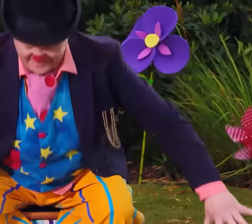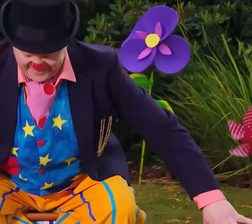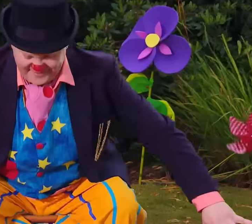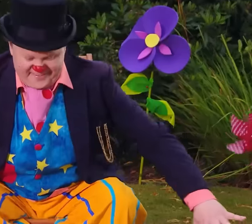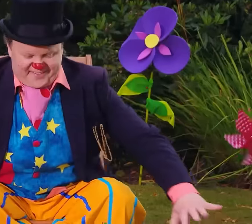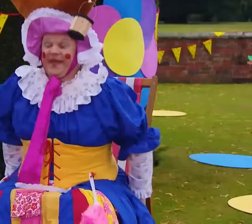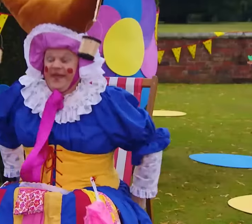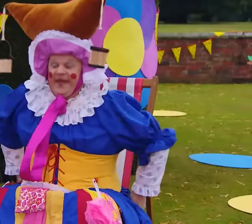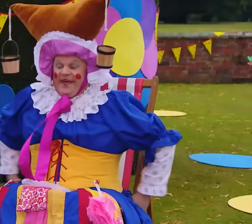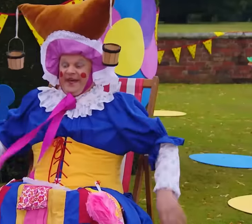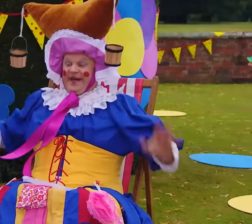your friends.